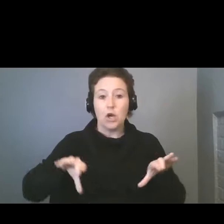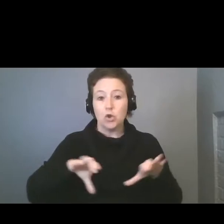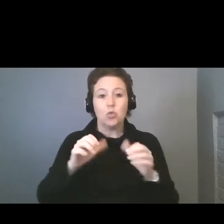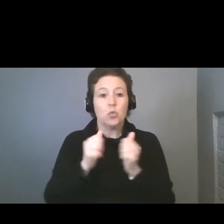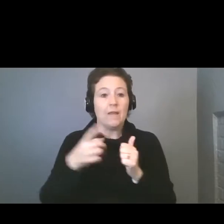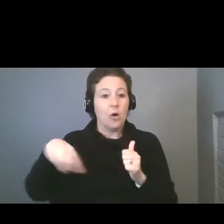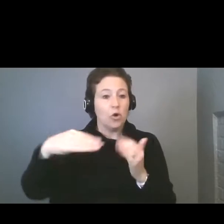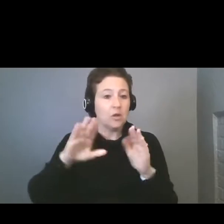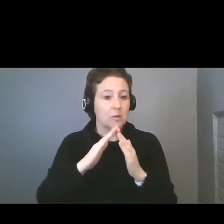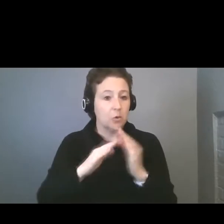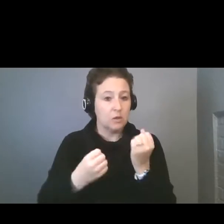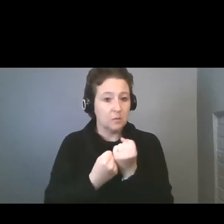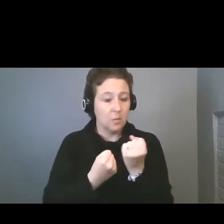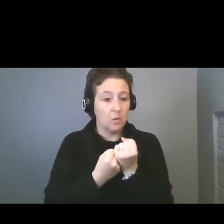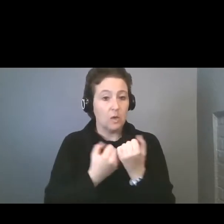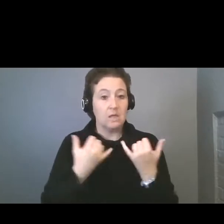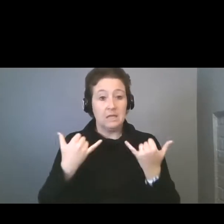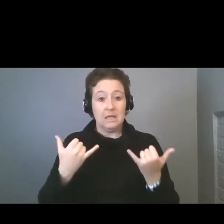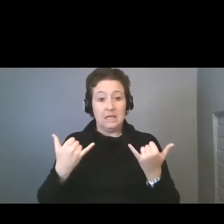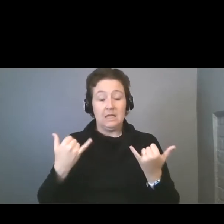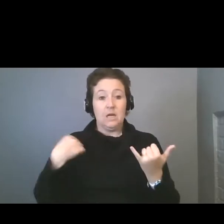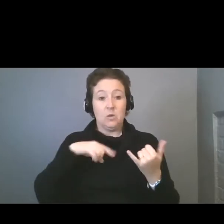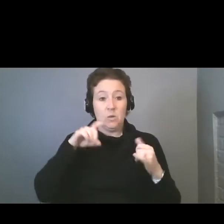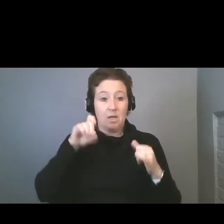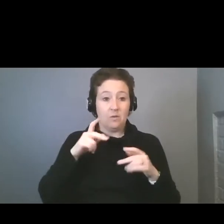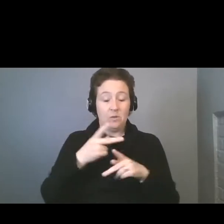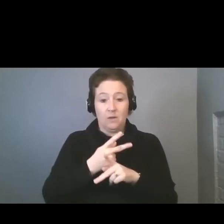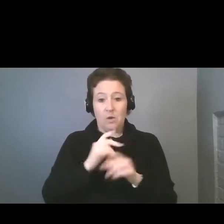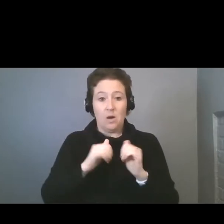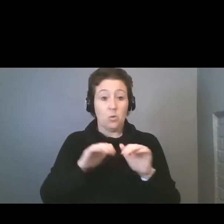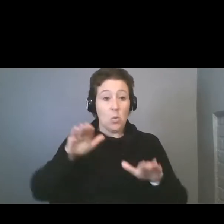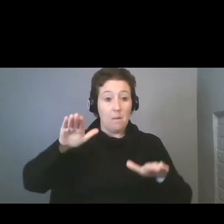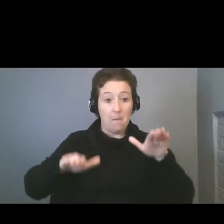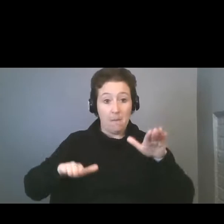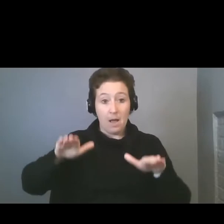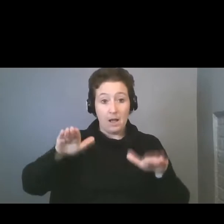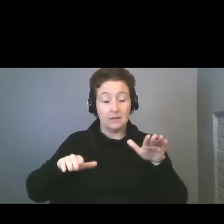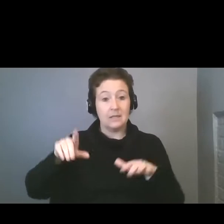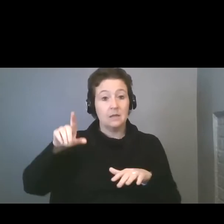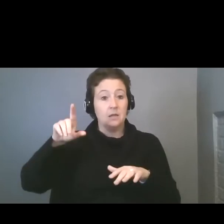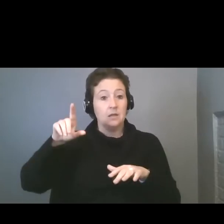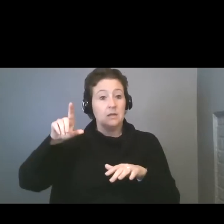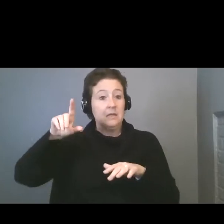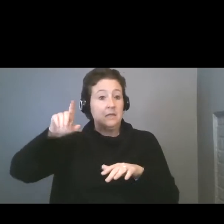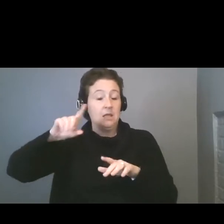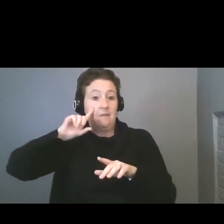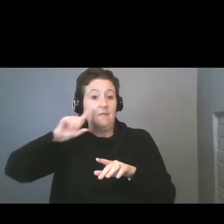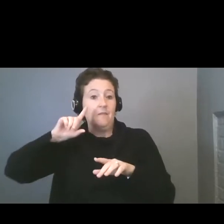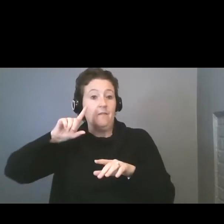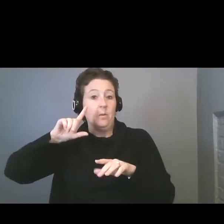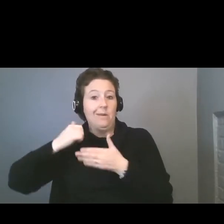we're currently focused on balancing the need to respond to this spike in demand against the need to sustain this response over